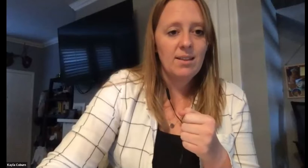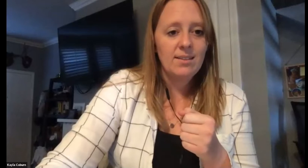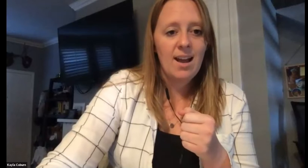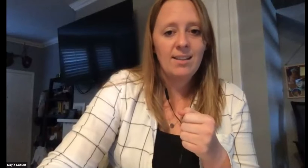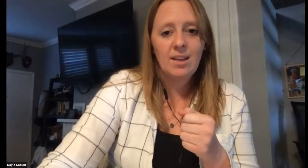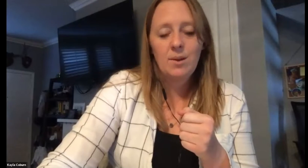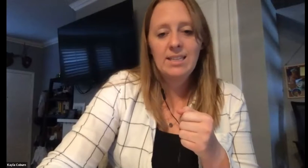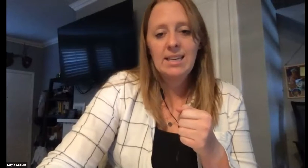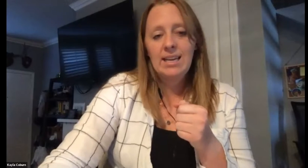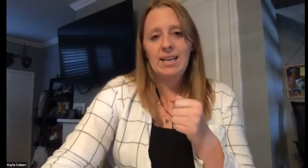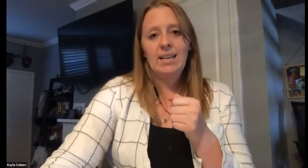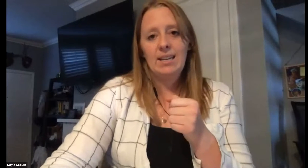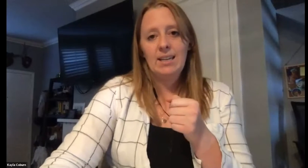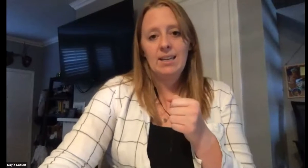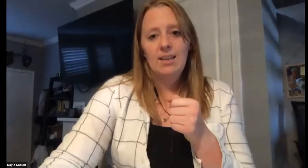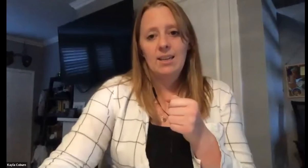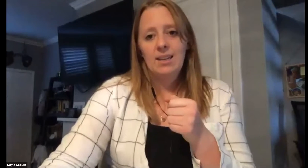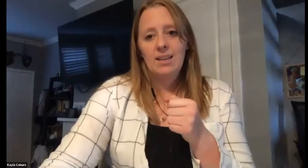So the signs that we did.